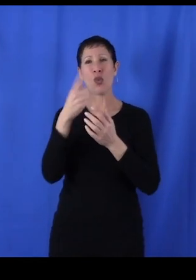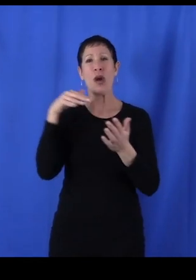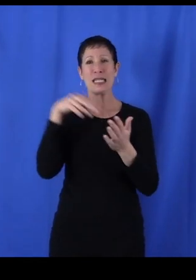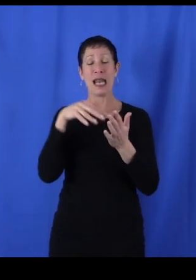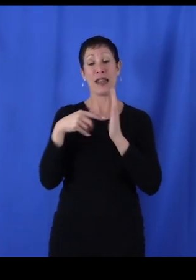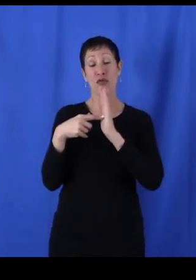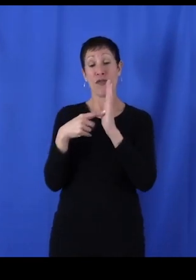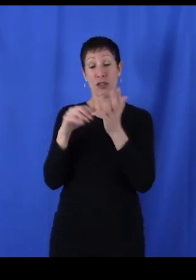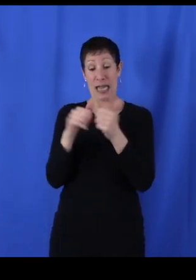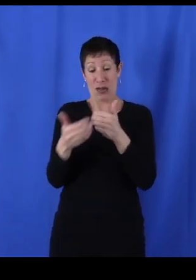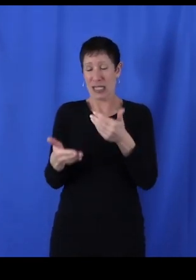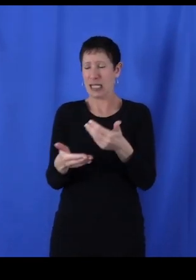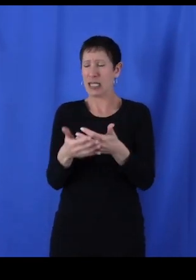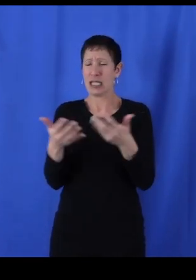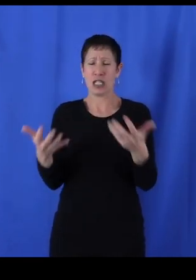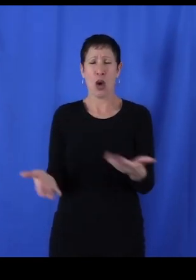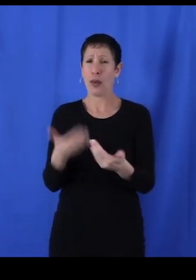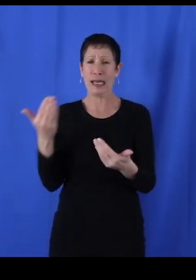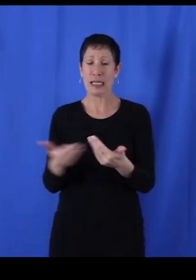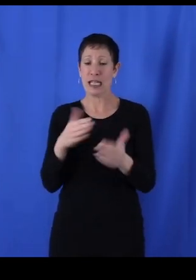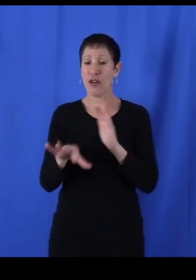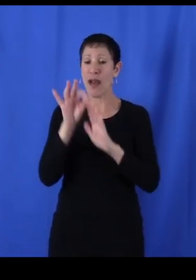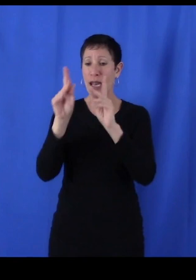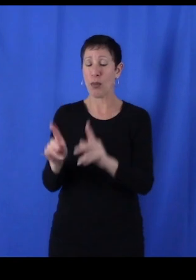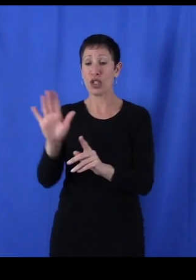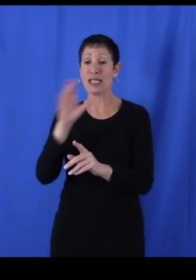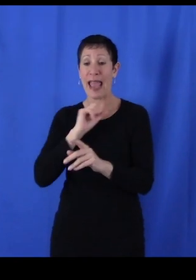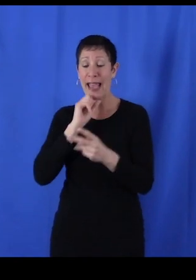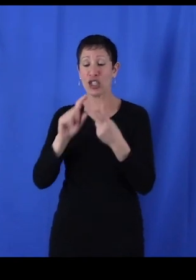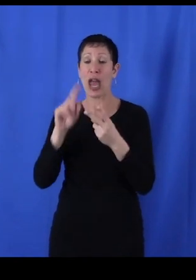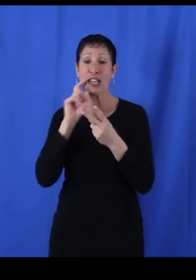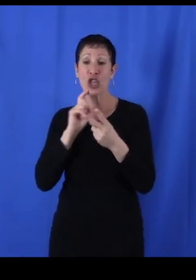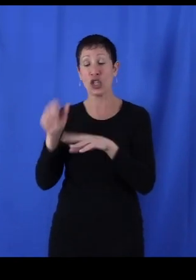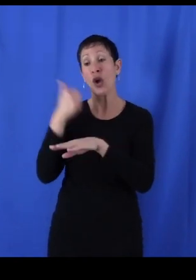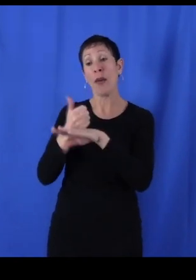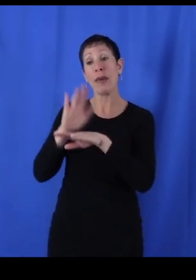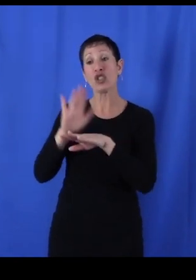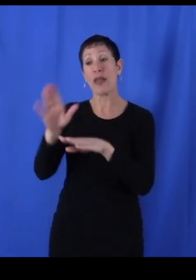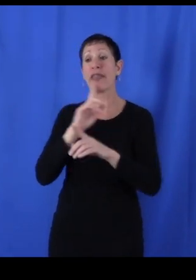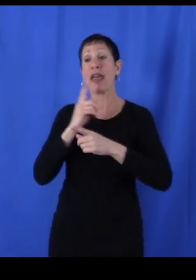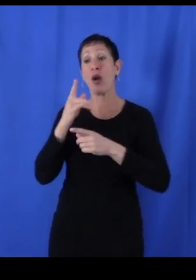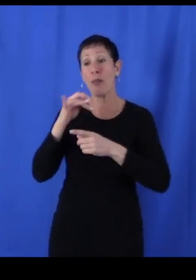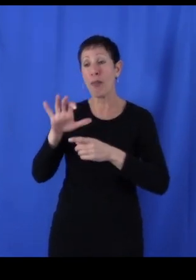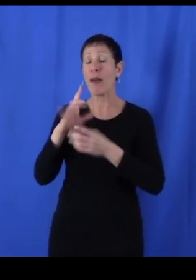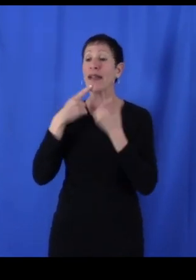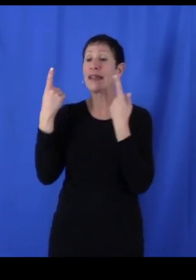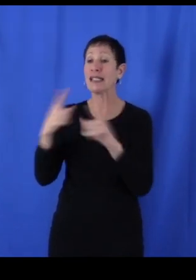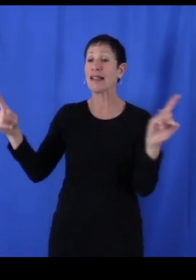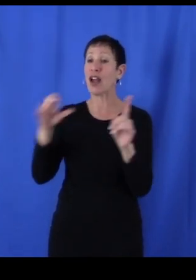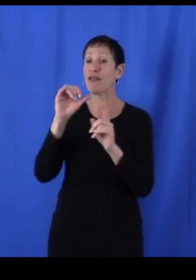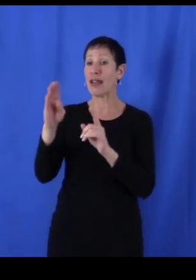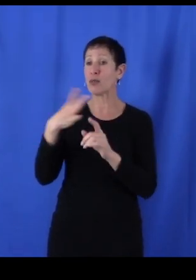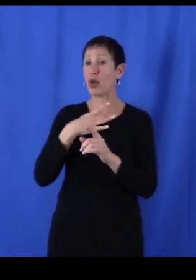this study, which revealed how easy it is to find out a person's age and gender based on their publicly declared